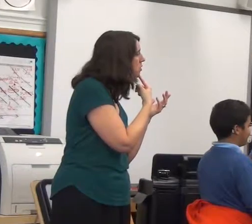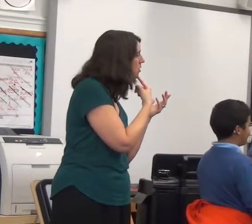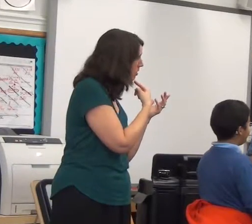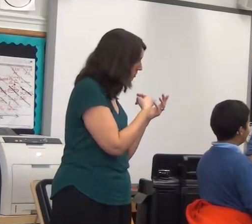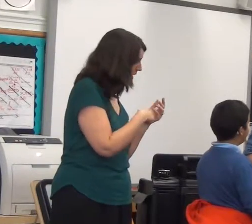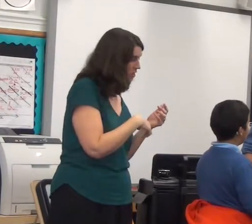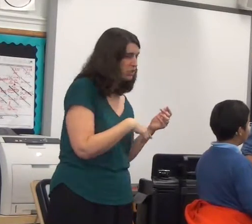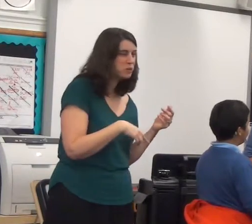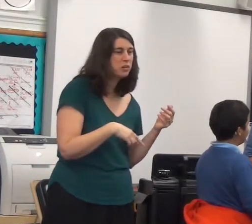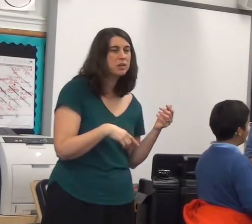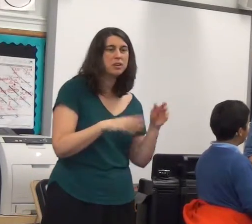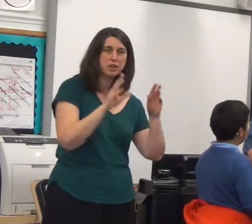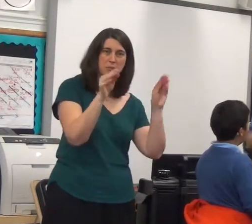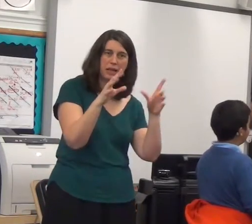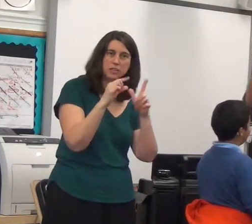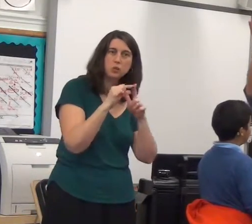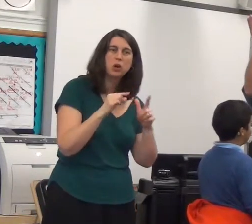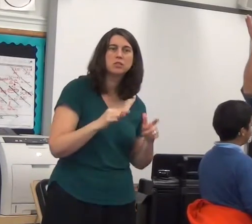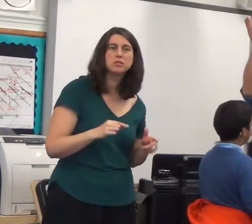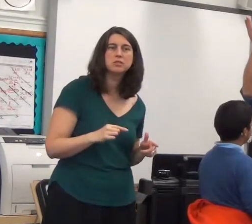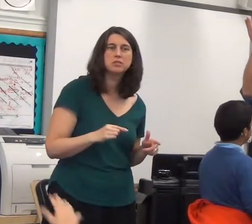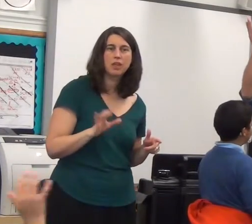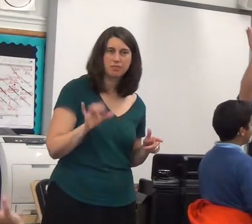That's exactly right. It's magic words.